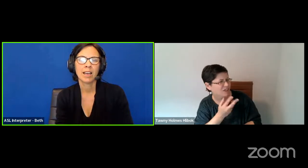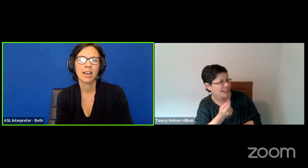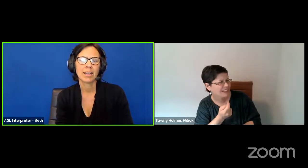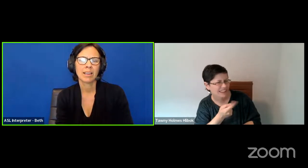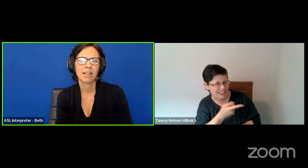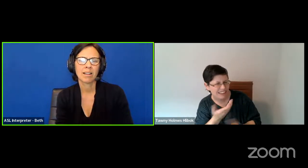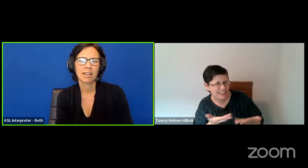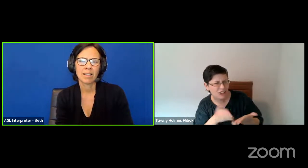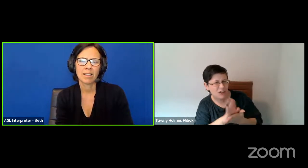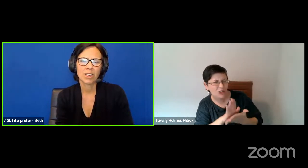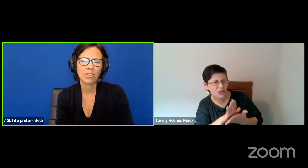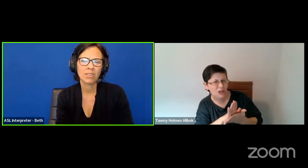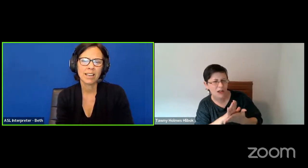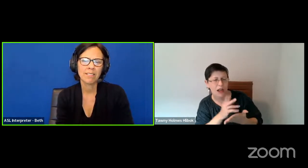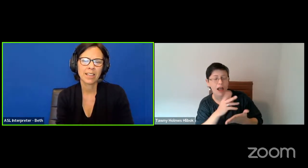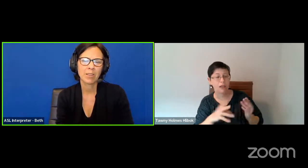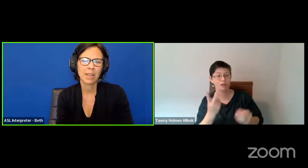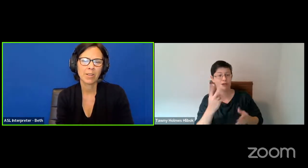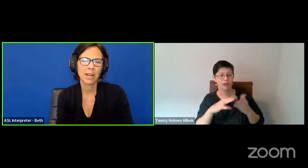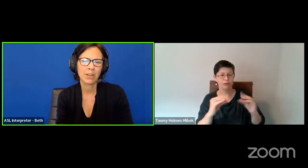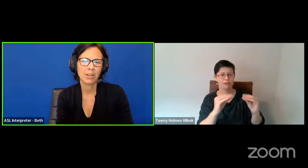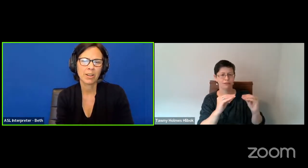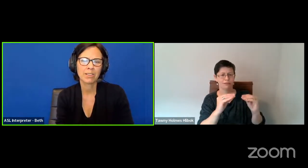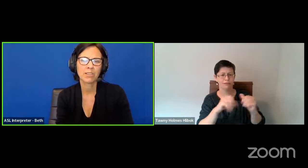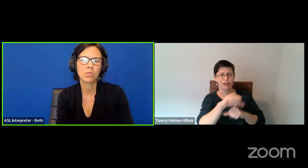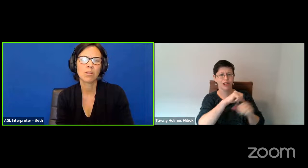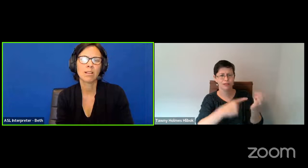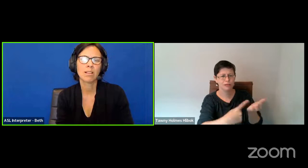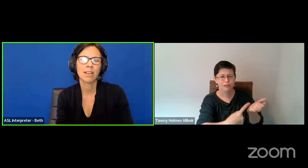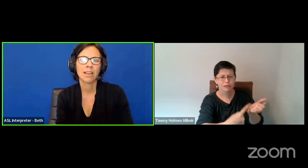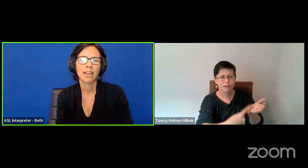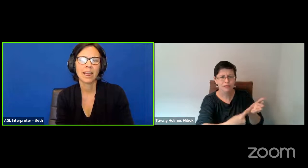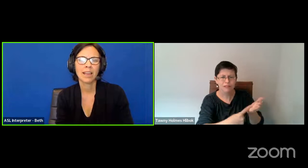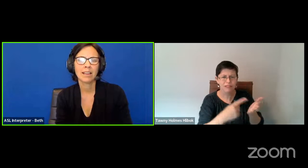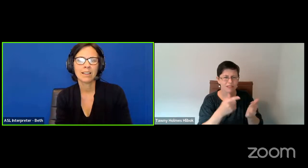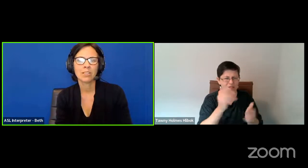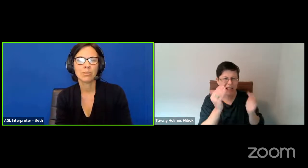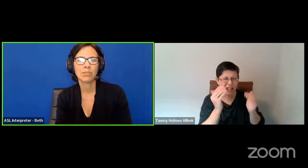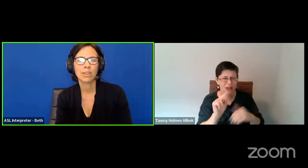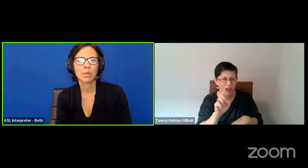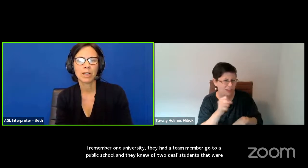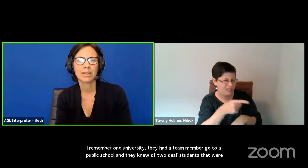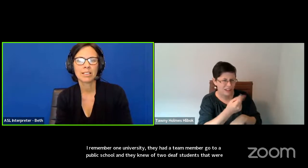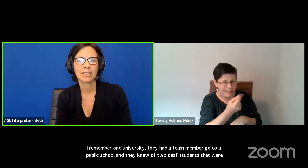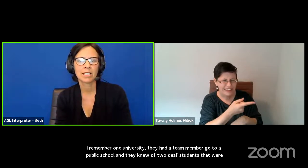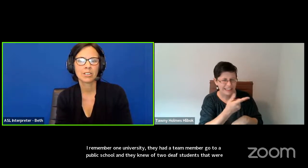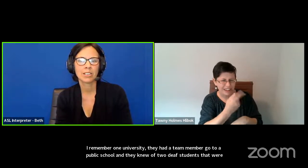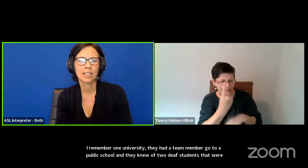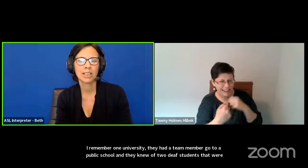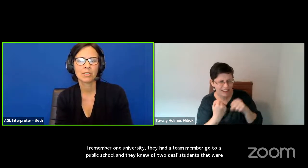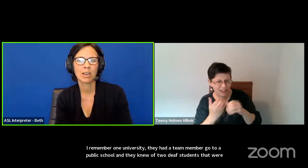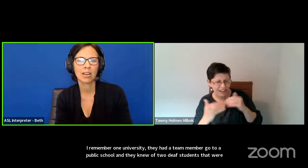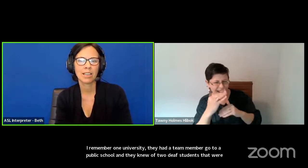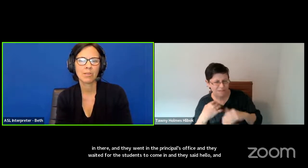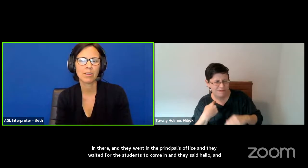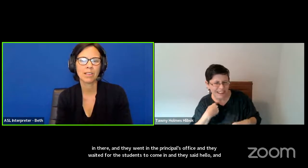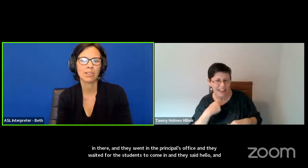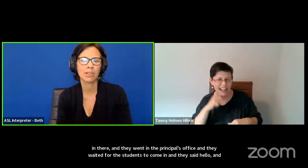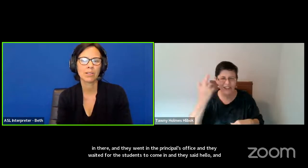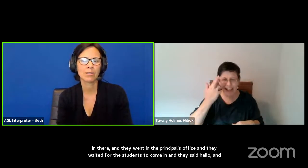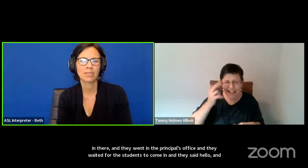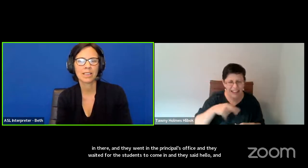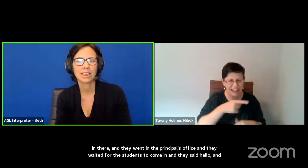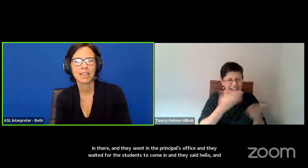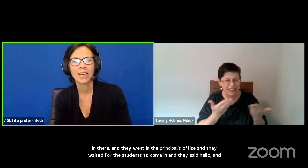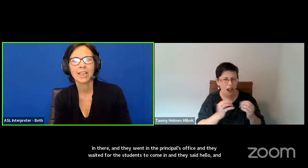they were like, "Are you deaf? Like, wait, why are you here at the school?" And the two of them were having discussion, talking with each